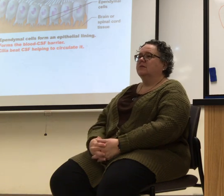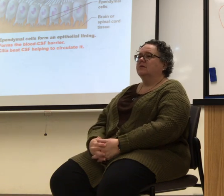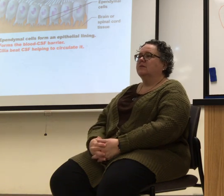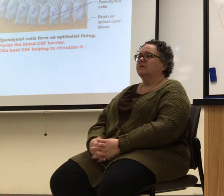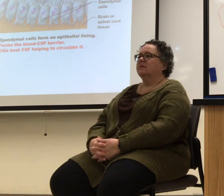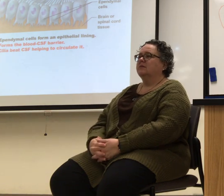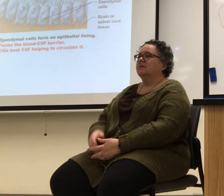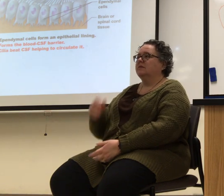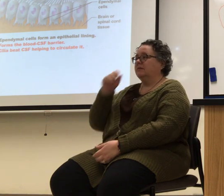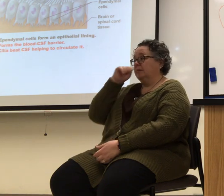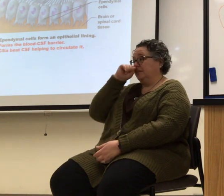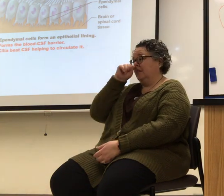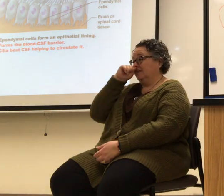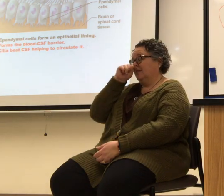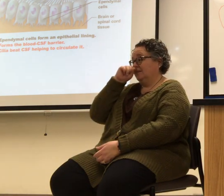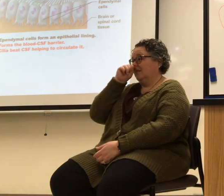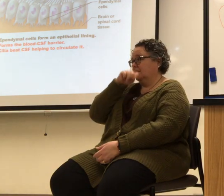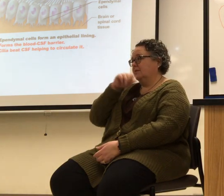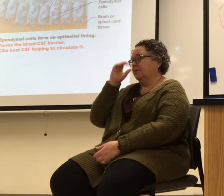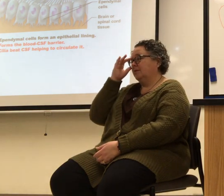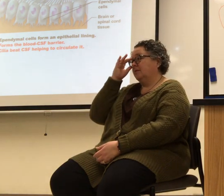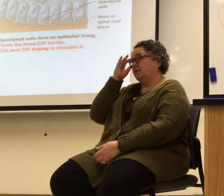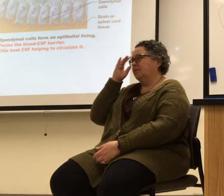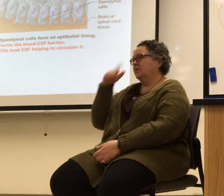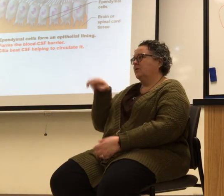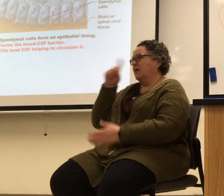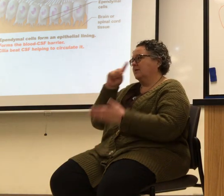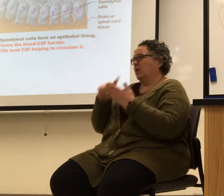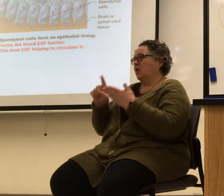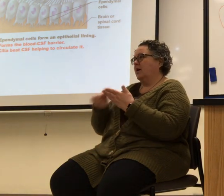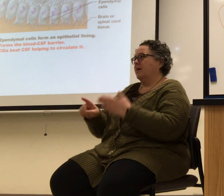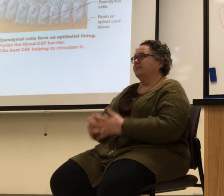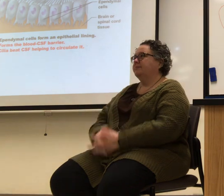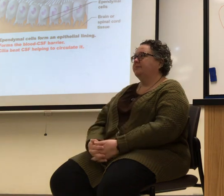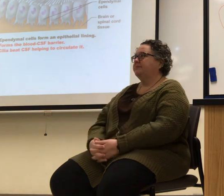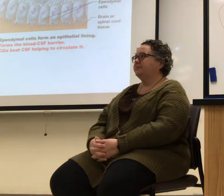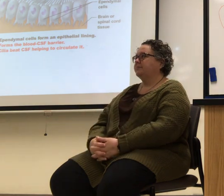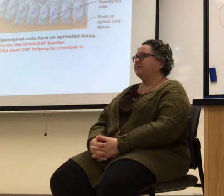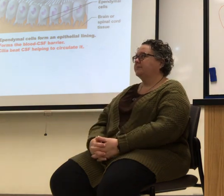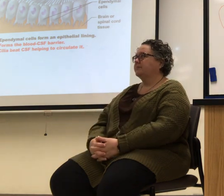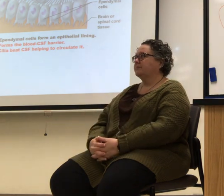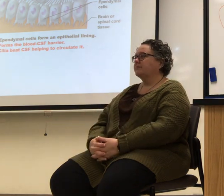These are it. If you want to look it up.